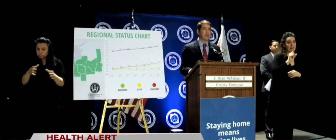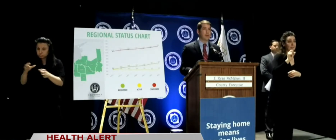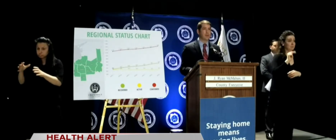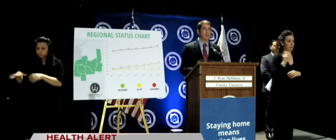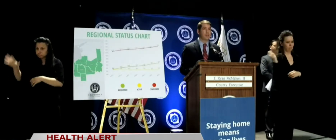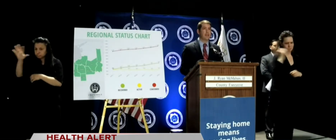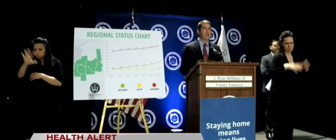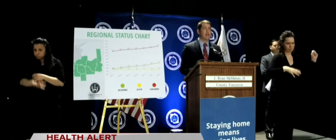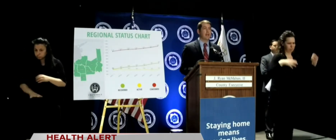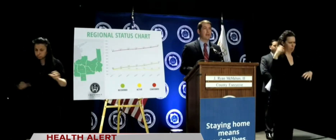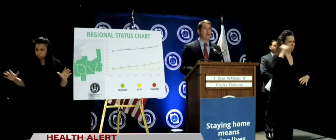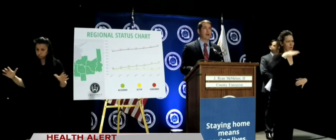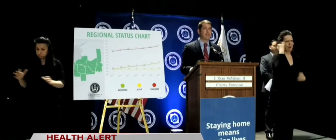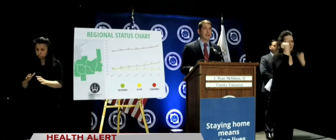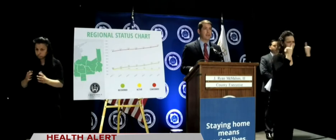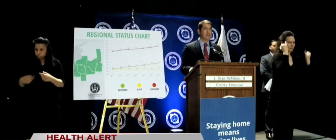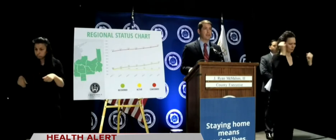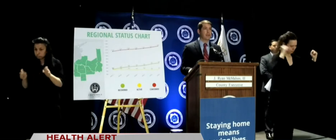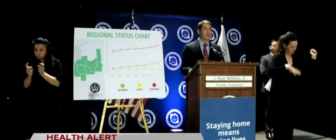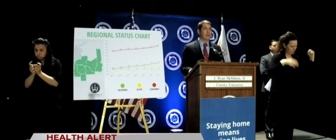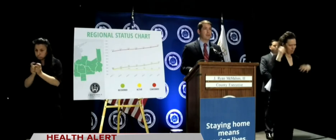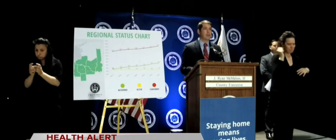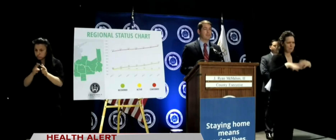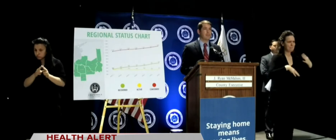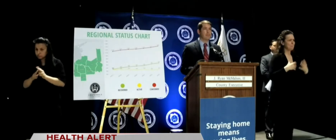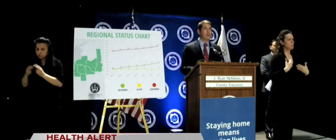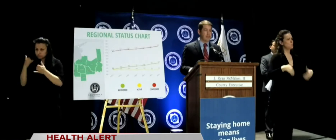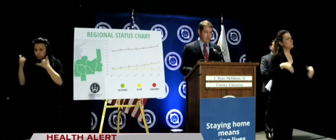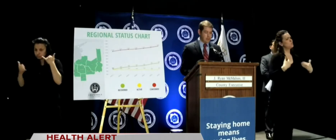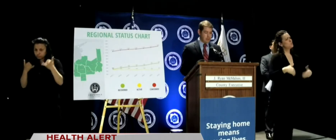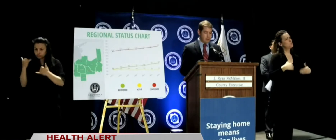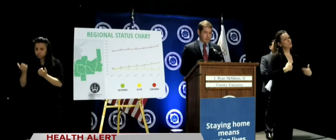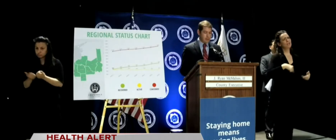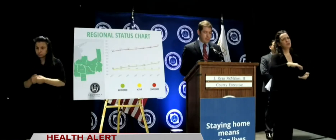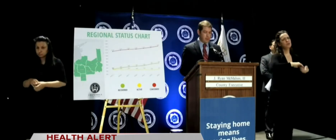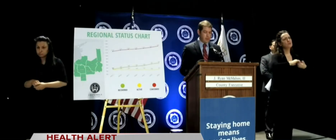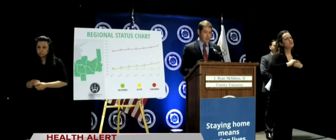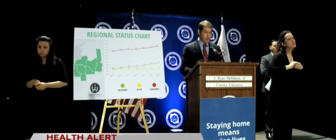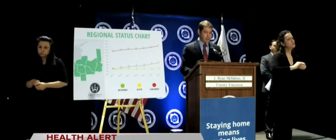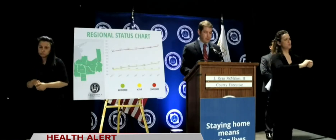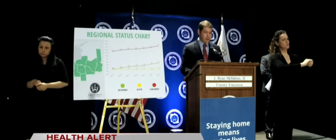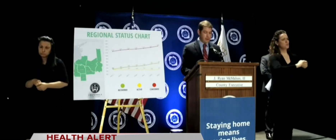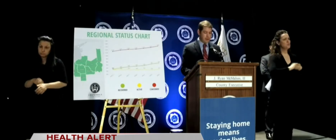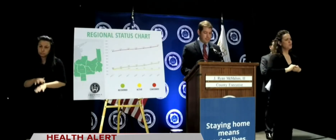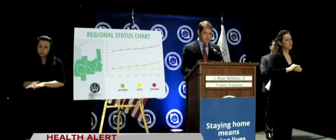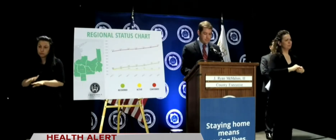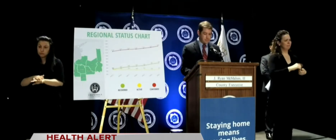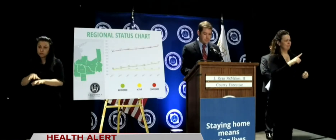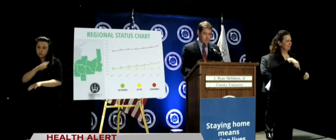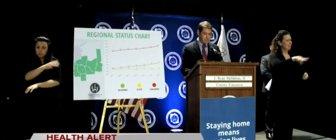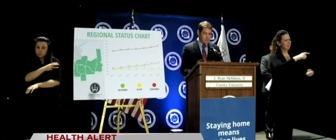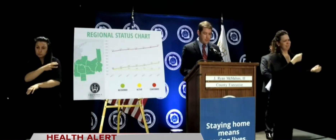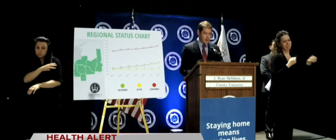previously. So a truly cross-sector, regional approach to recovery.